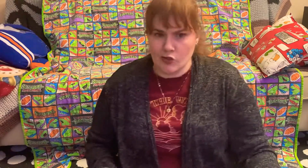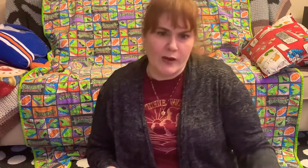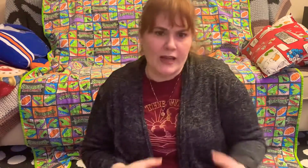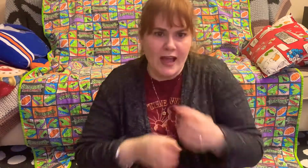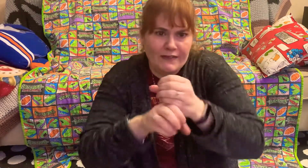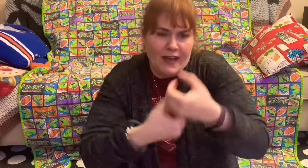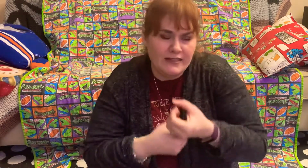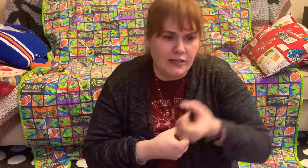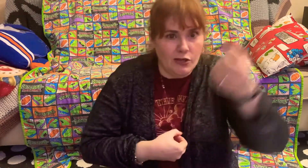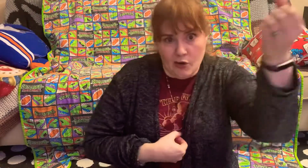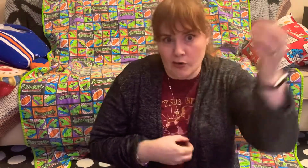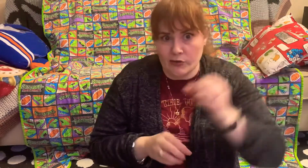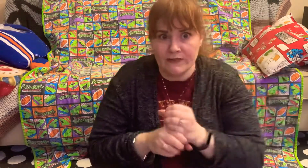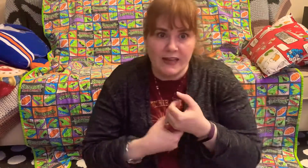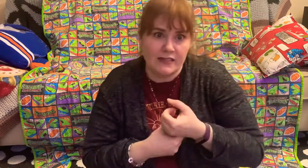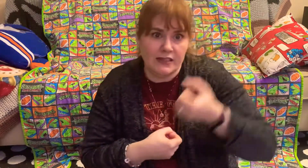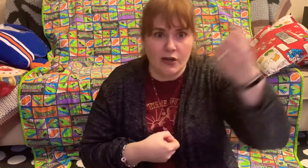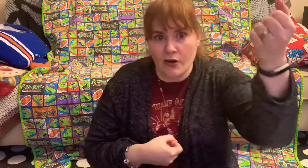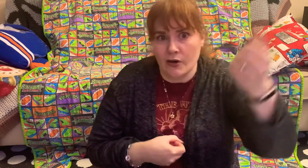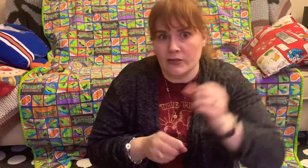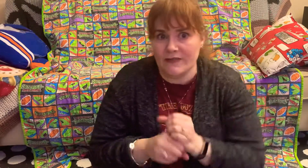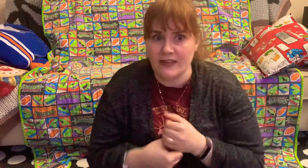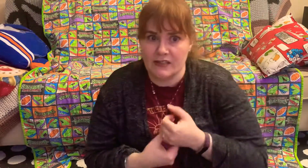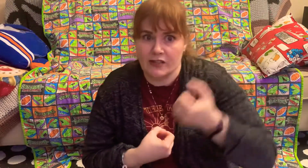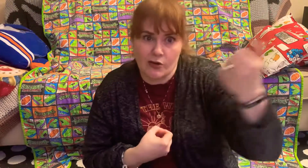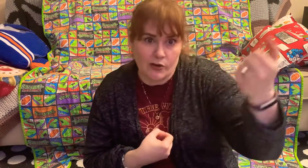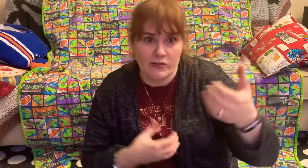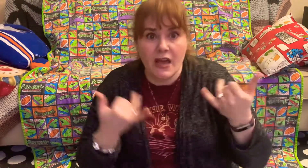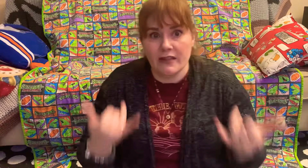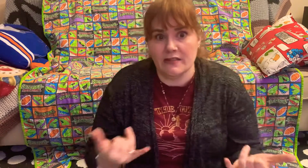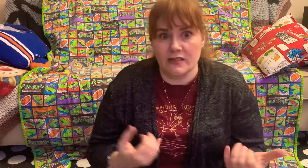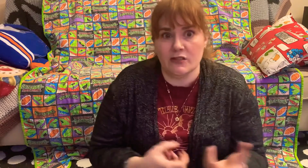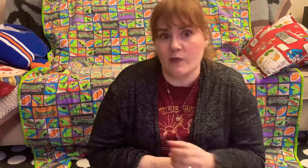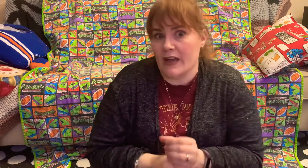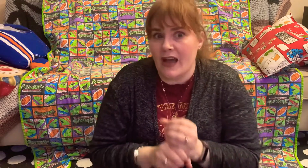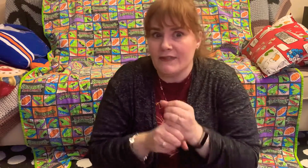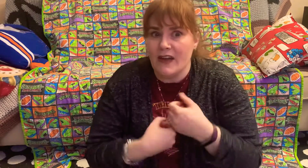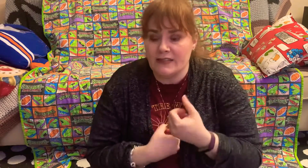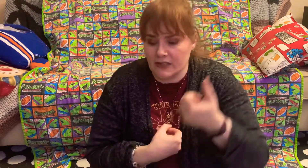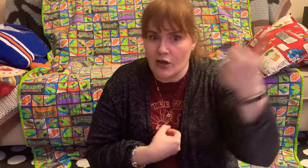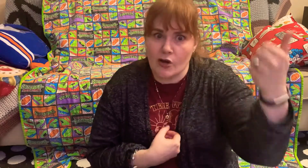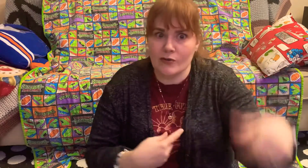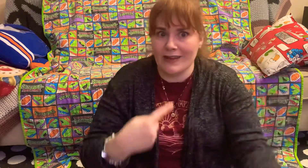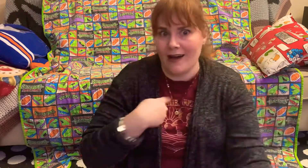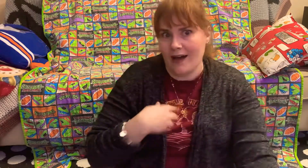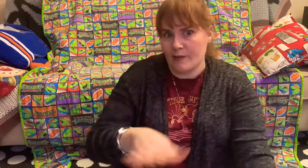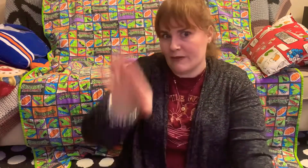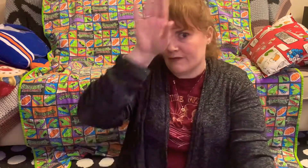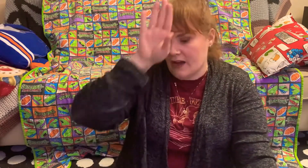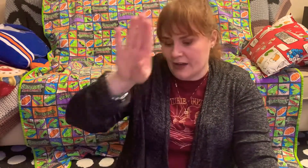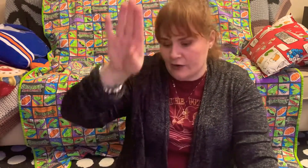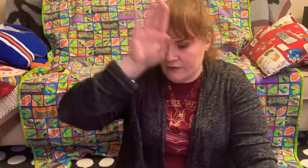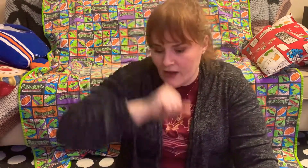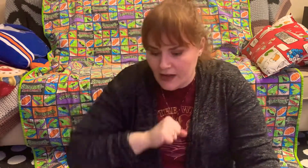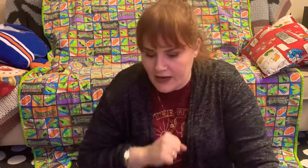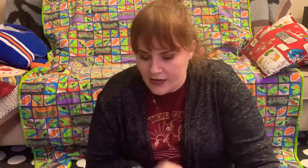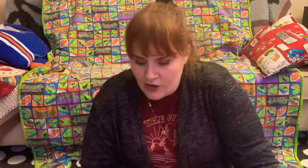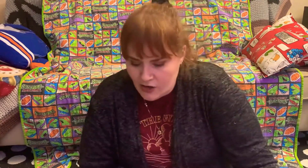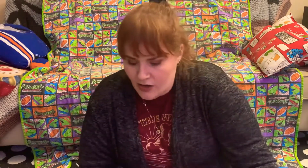I fasten the hose, fasten the hose, fasten the hose. This is the way I fasten the hose. I'm a firefighter.